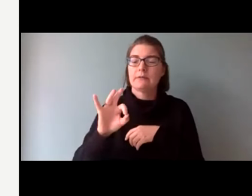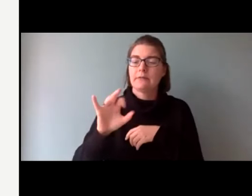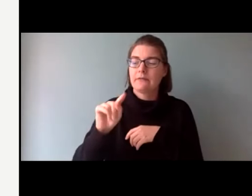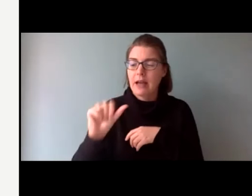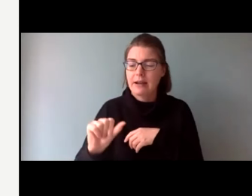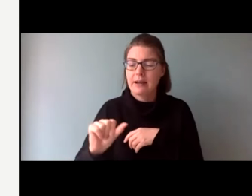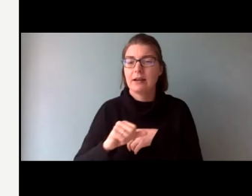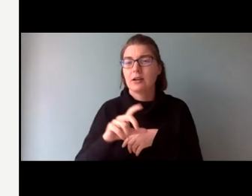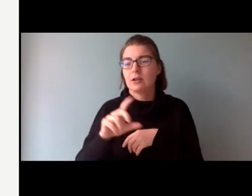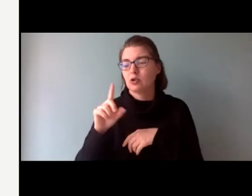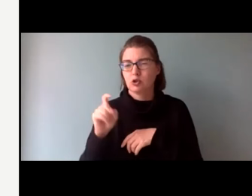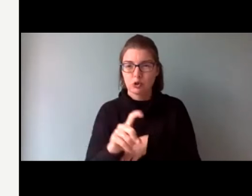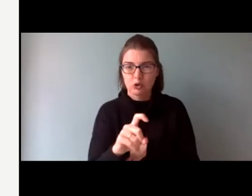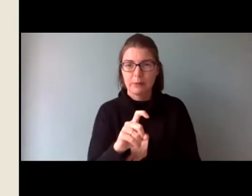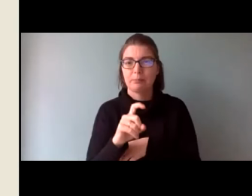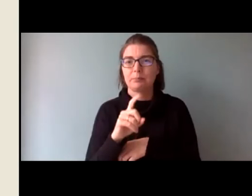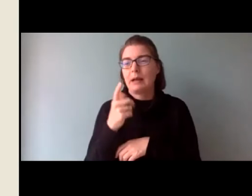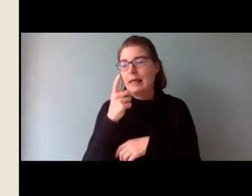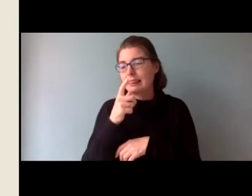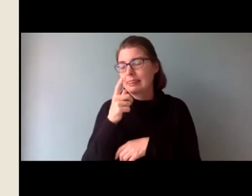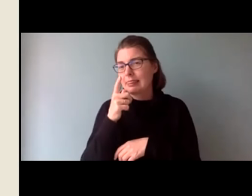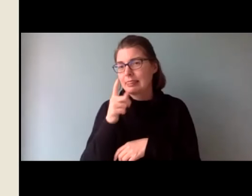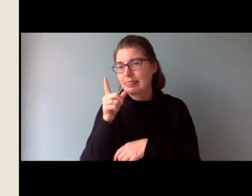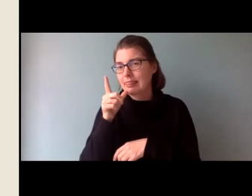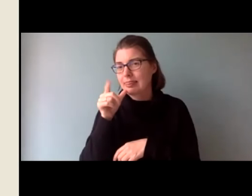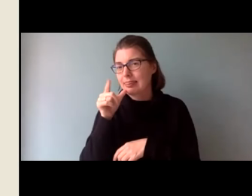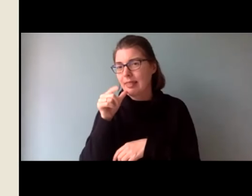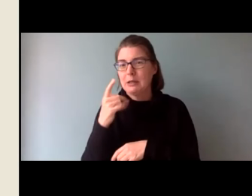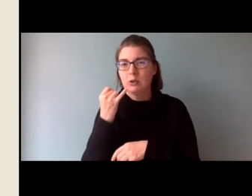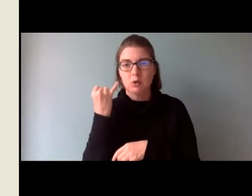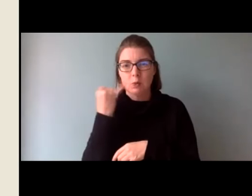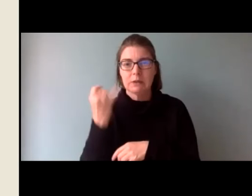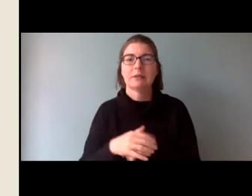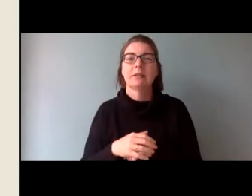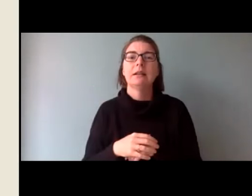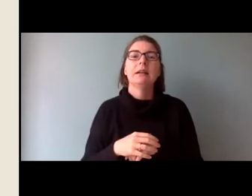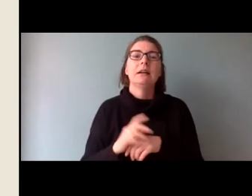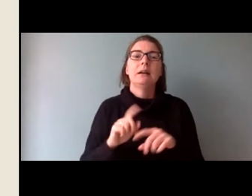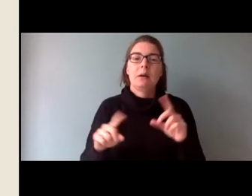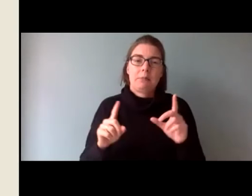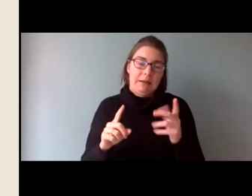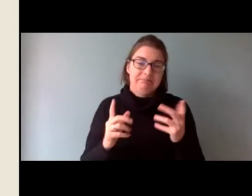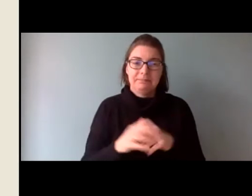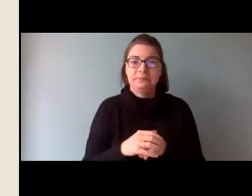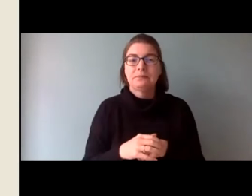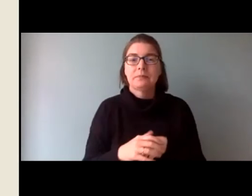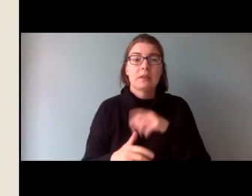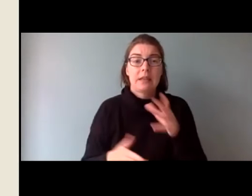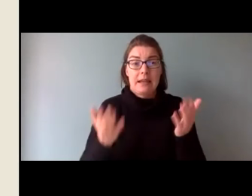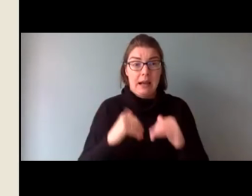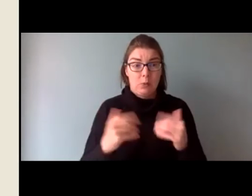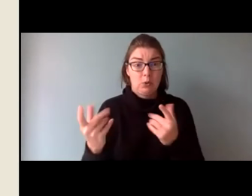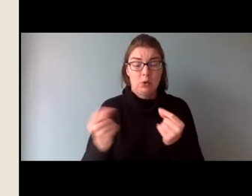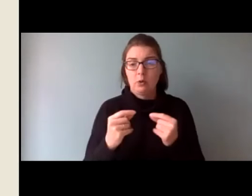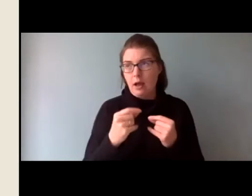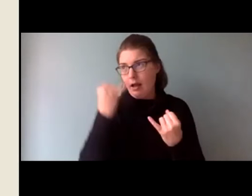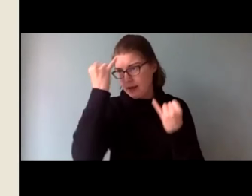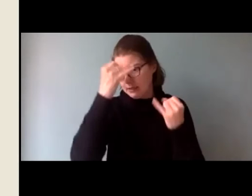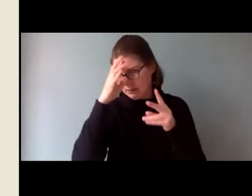juice. So our next activity we're going to go to here is a brainstorming activity. So